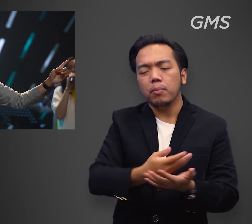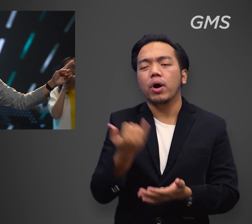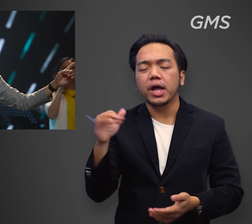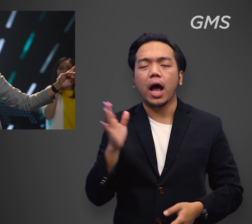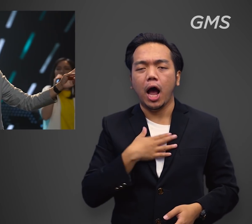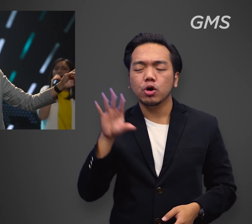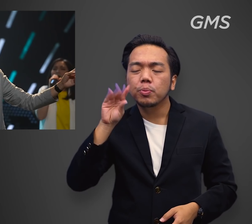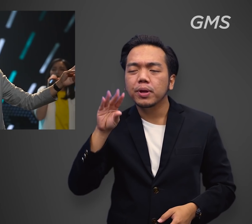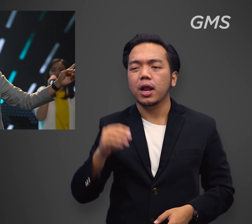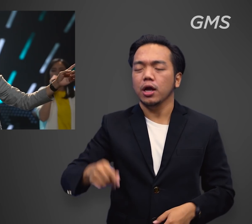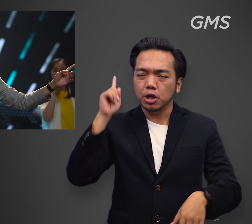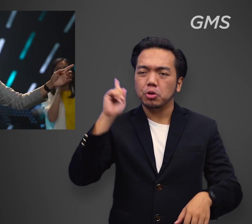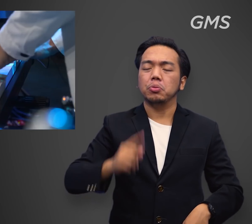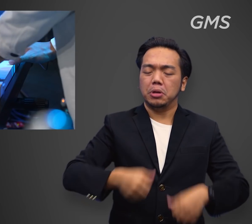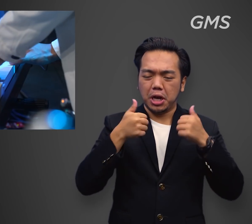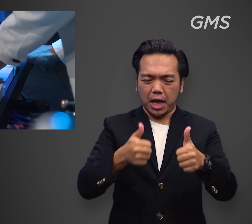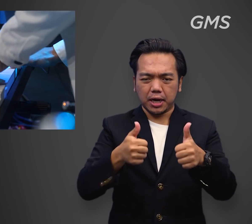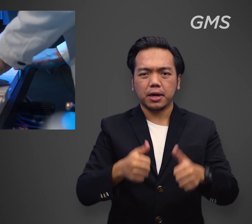Jesus, I love you.